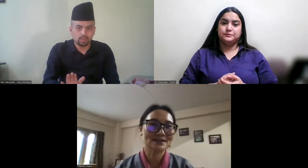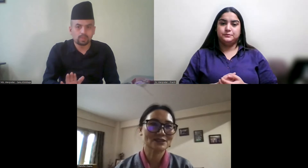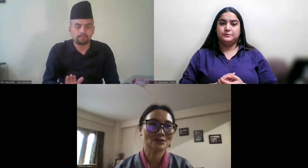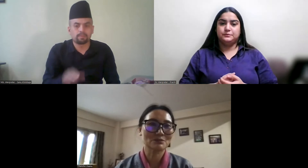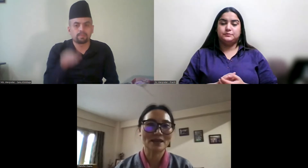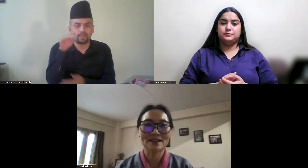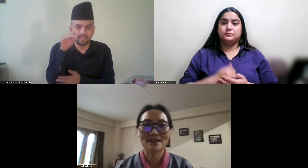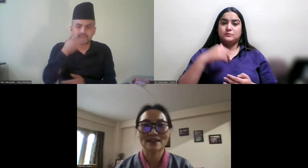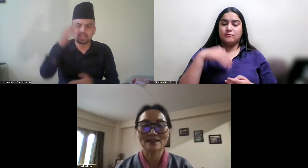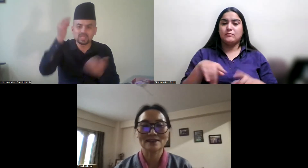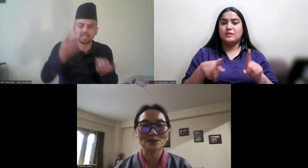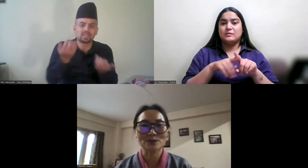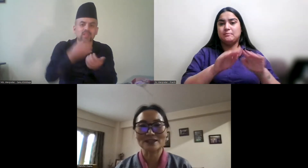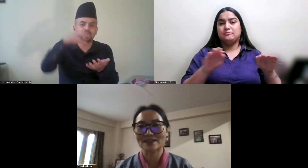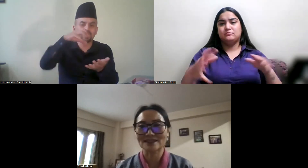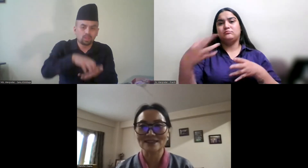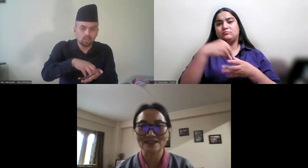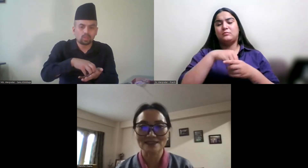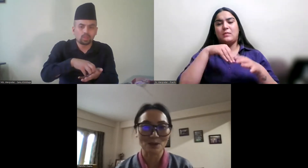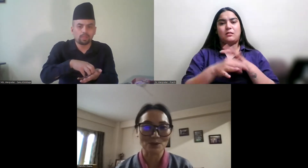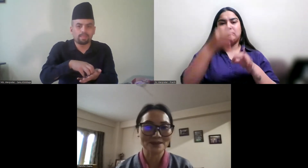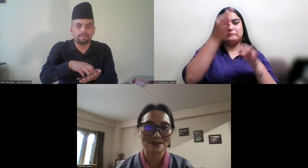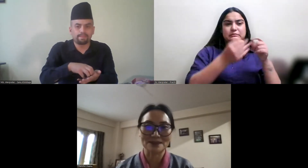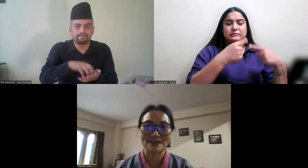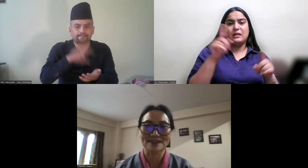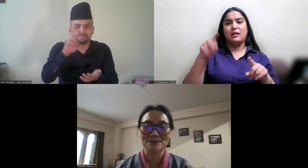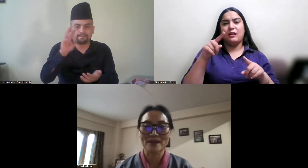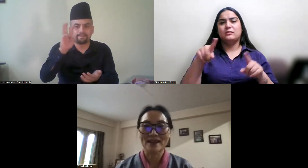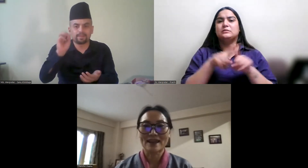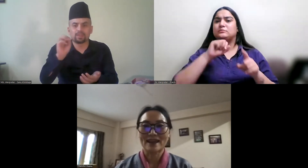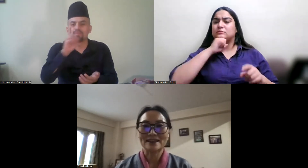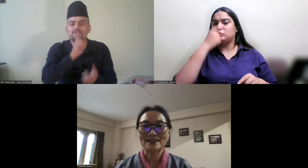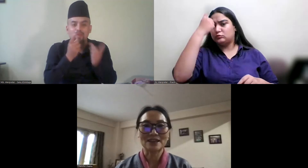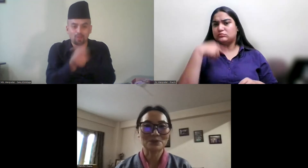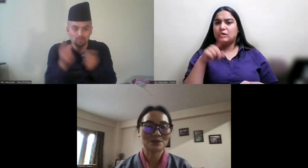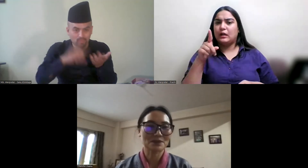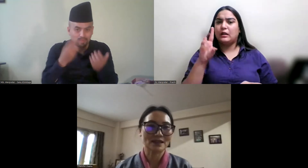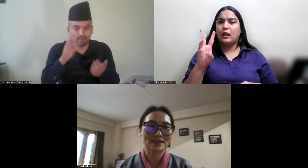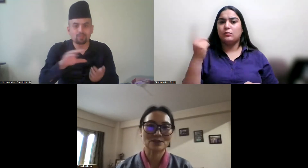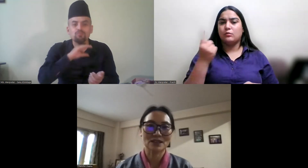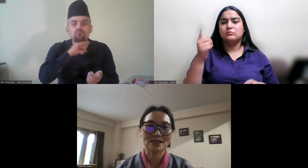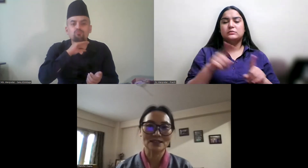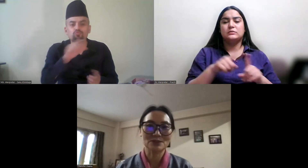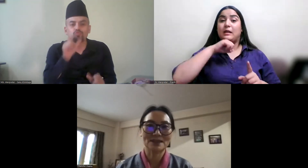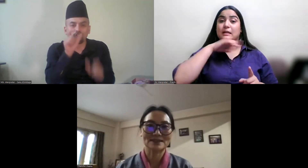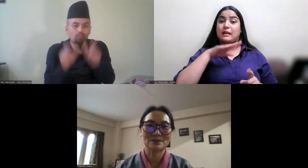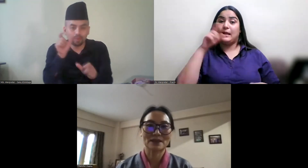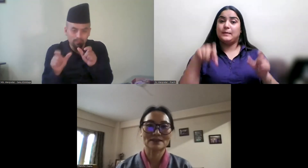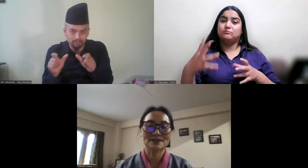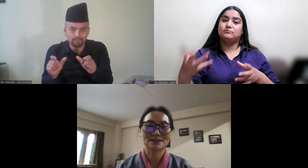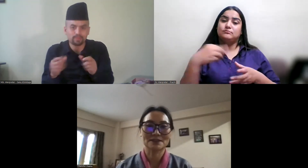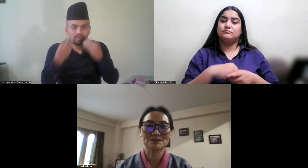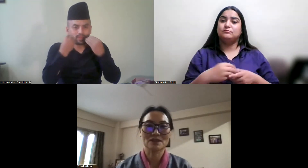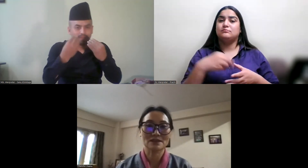in decision making is only 13 years old in Bhutan, and young people are yet to learn to